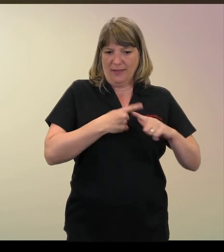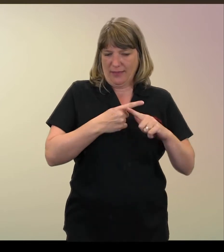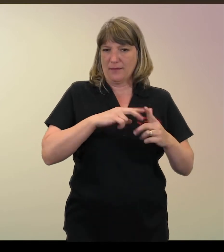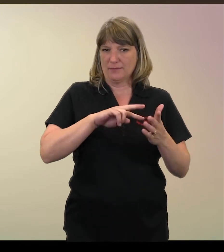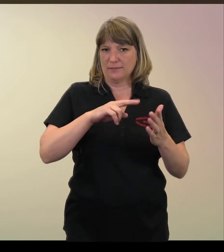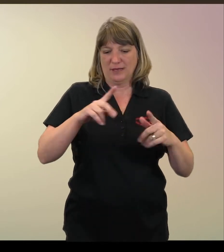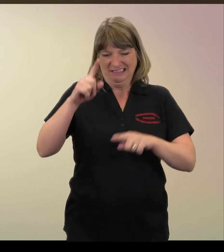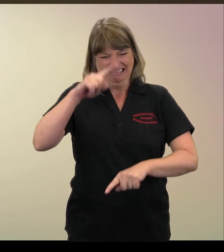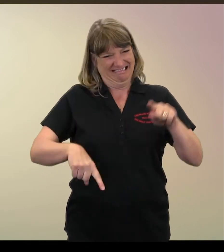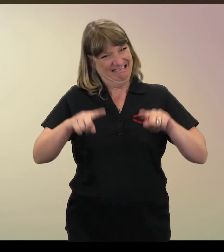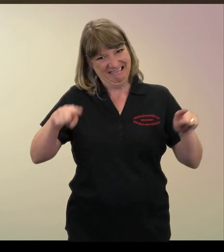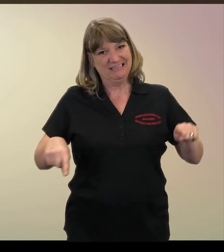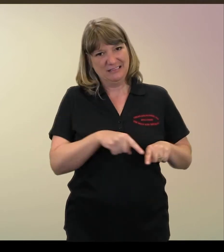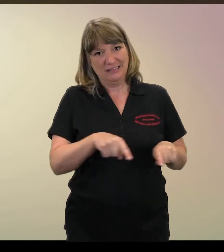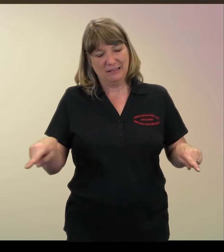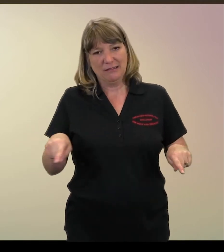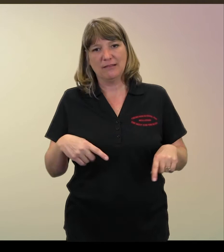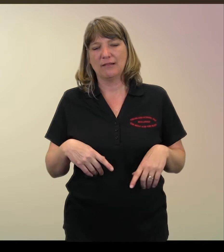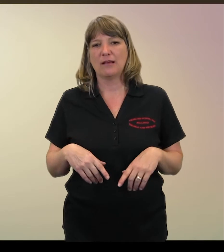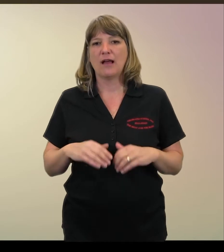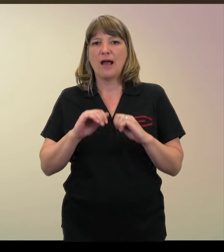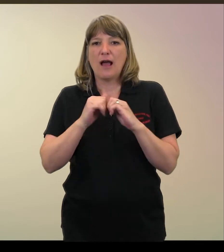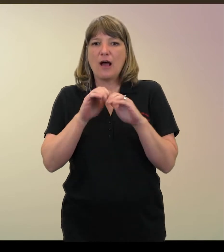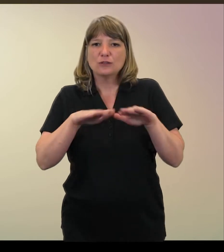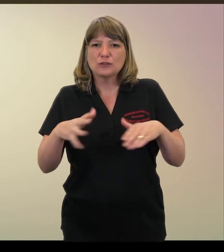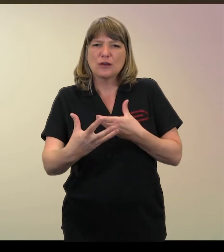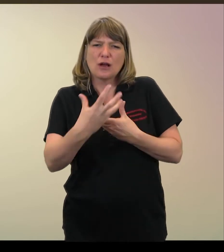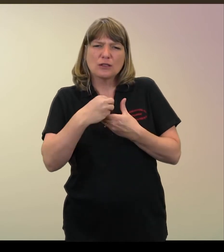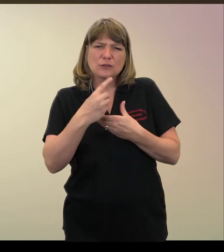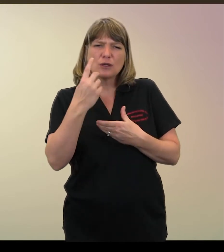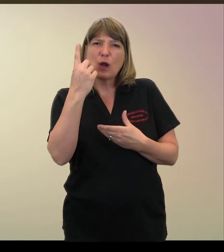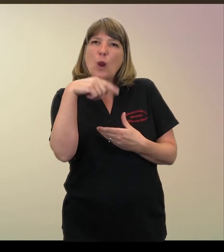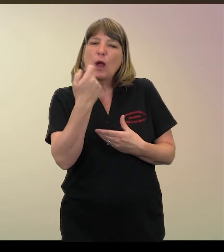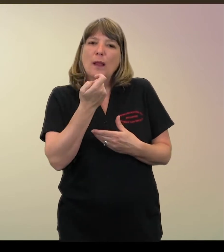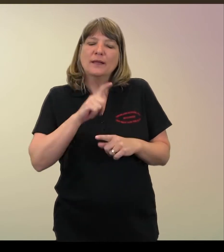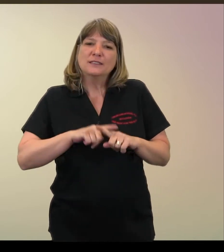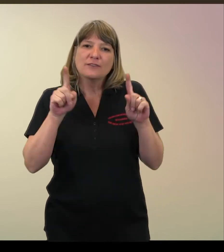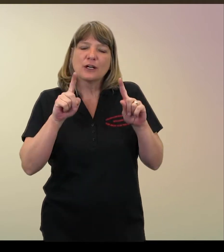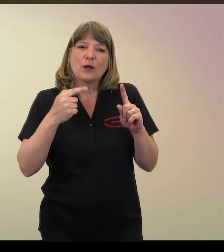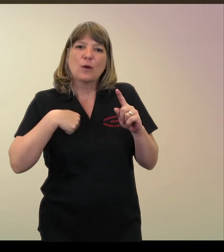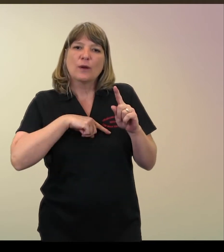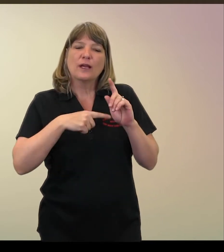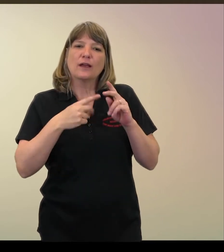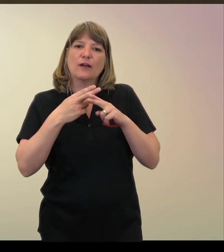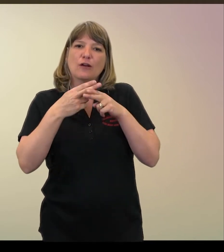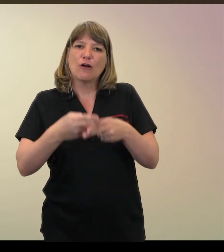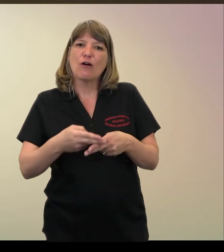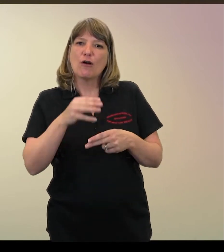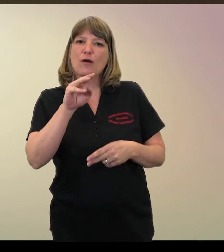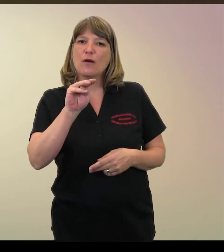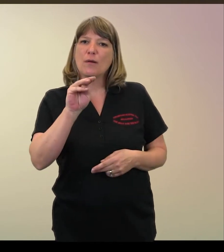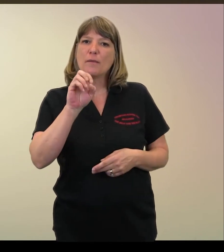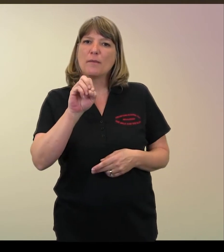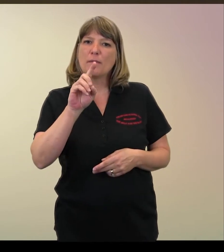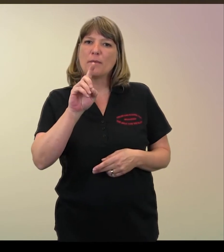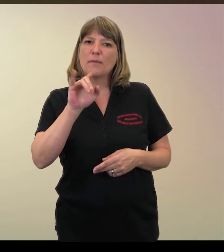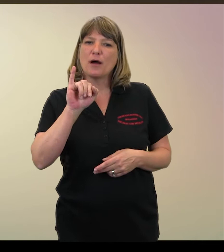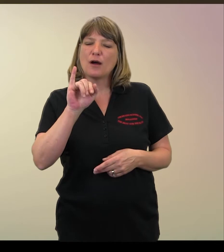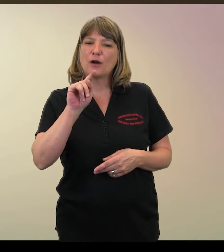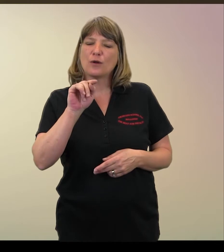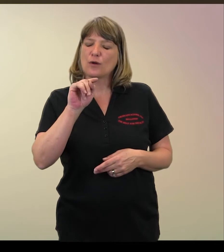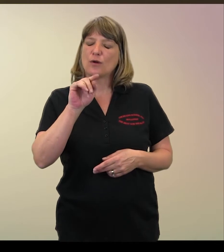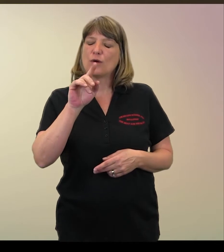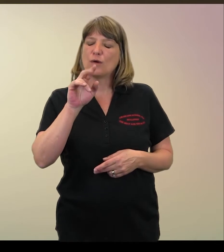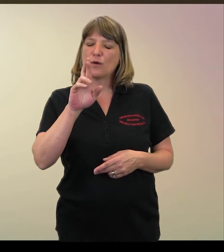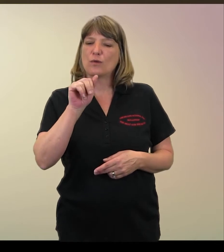difficulties. Some of the things that contribute to how children with autism might look differently are what we call moderating